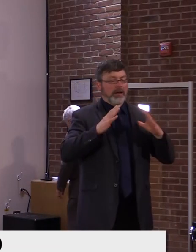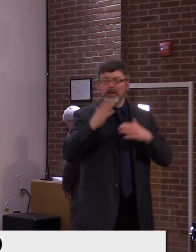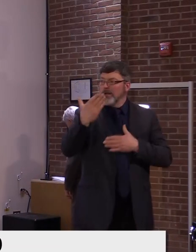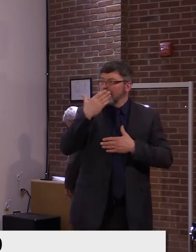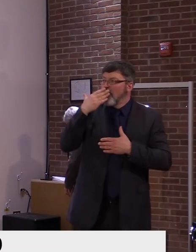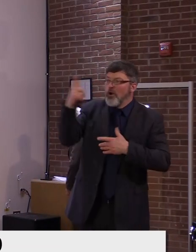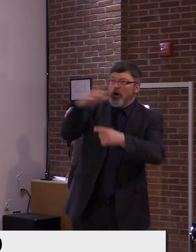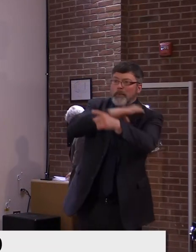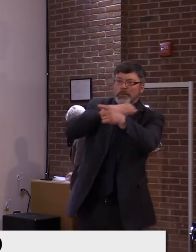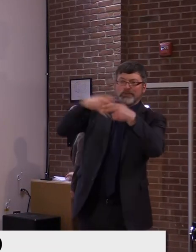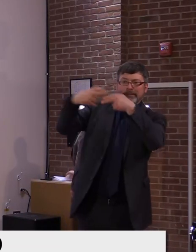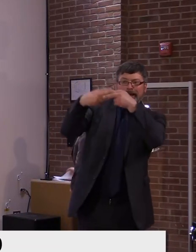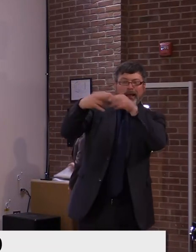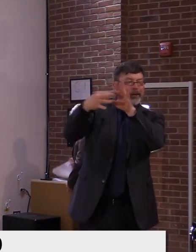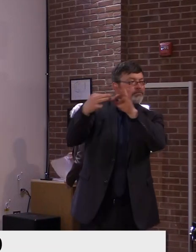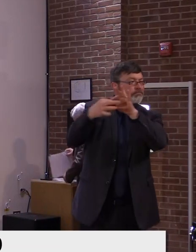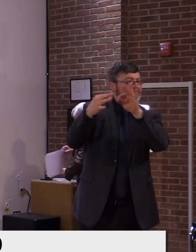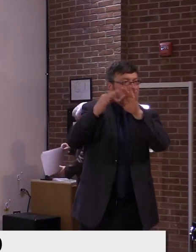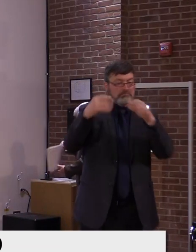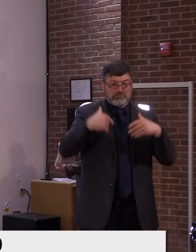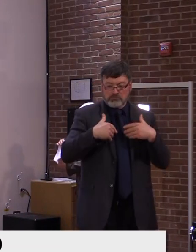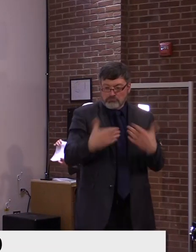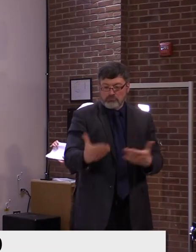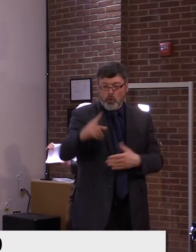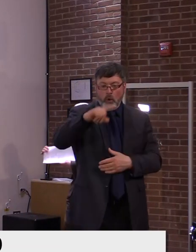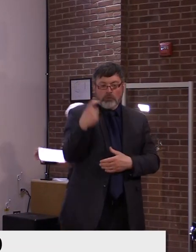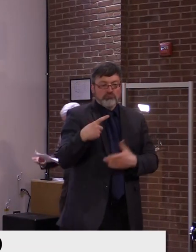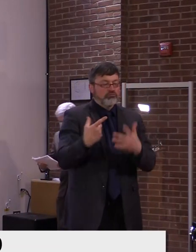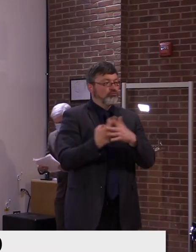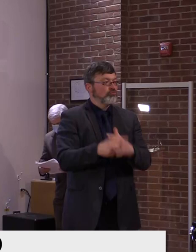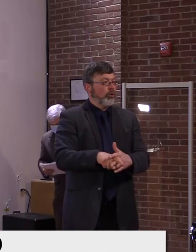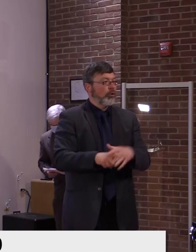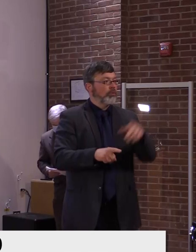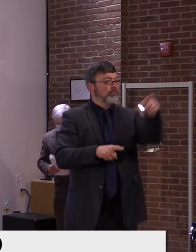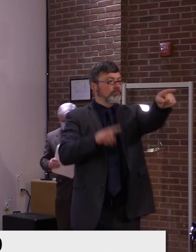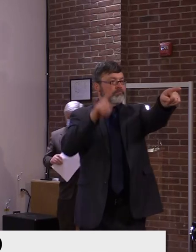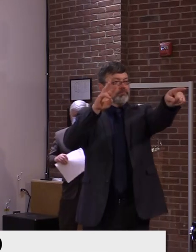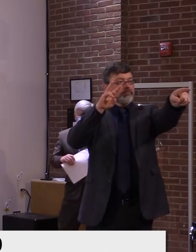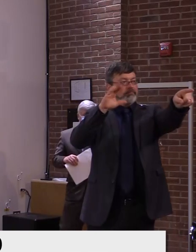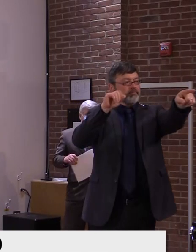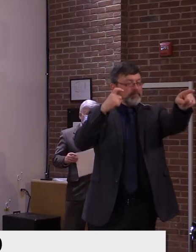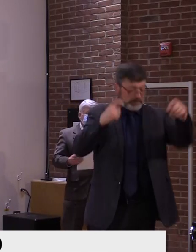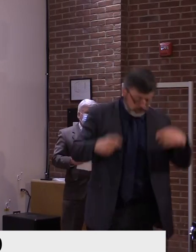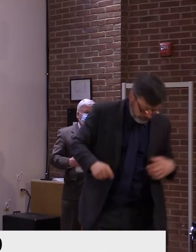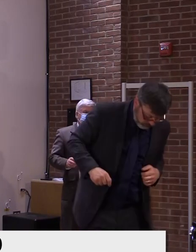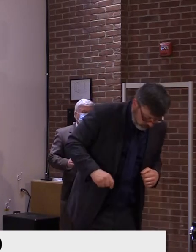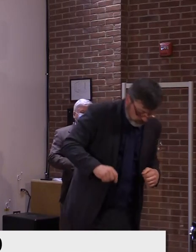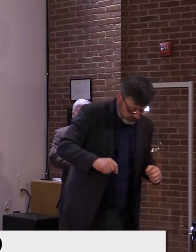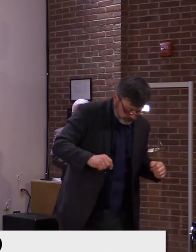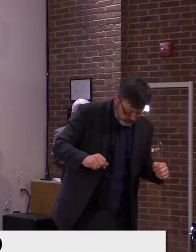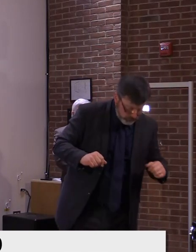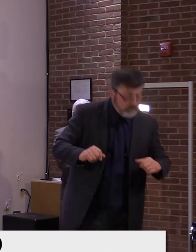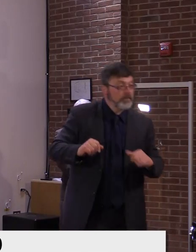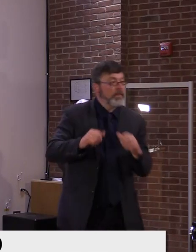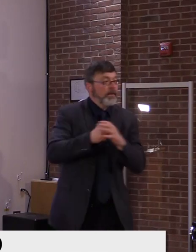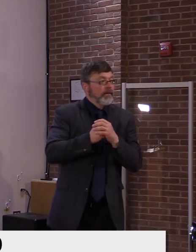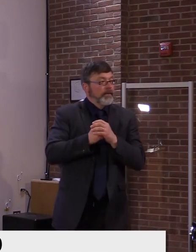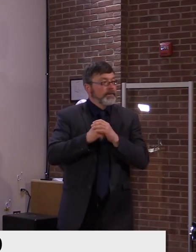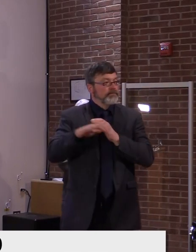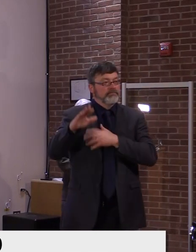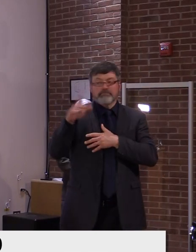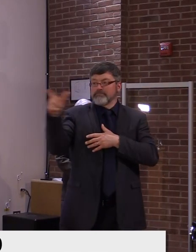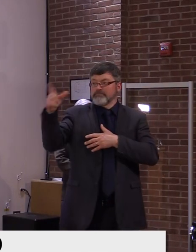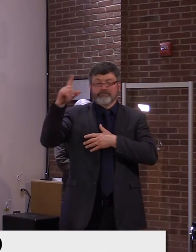All right, so we'll begin the question queue, starting with Christina from WCAX. Good morning, Governor. So now